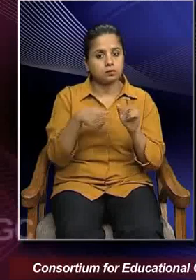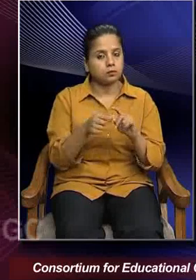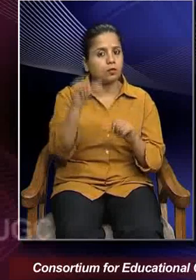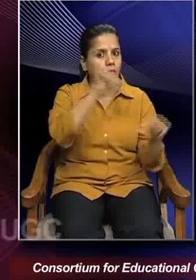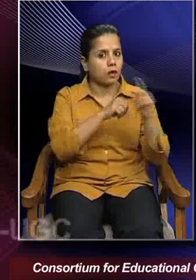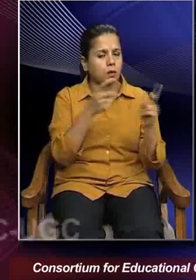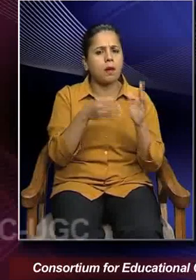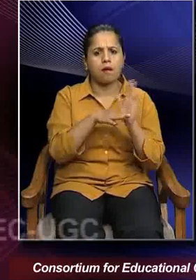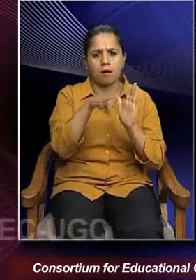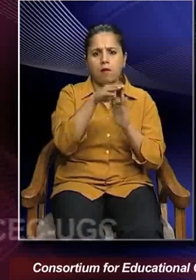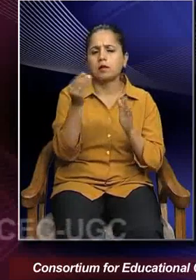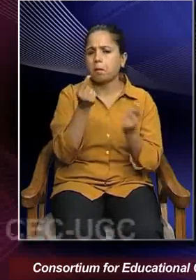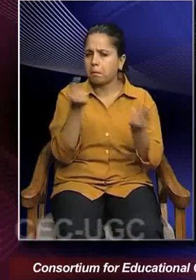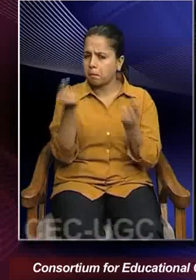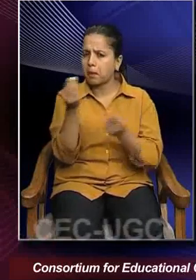certain levels.